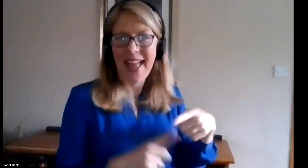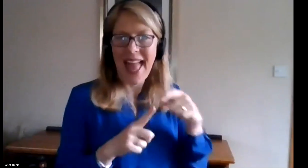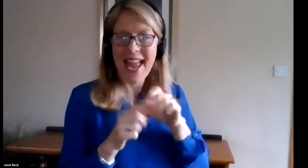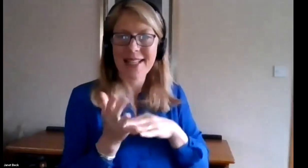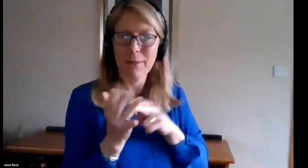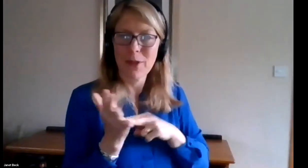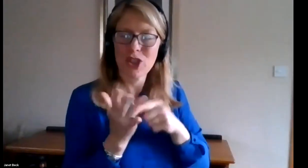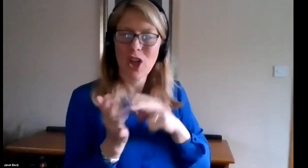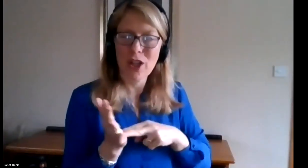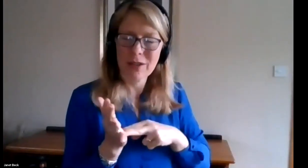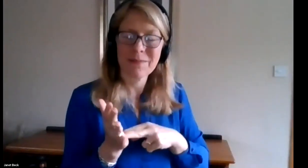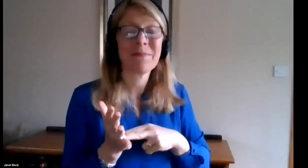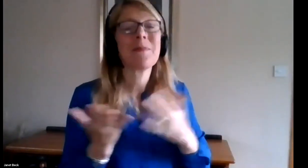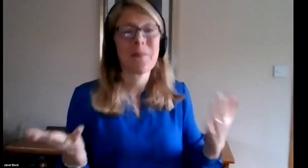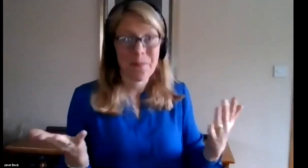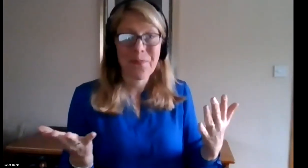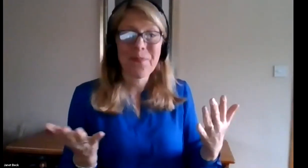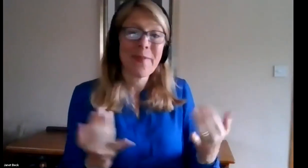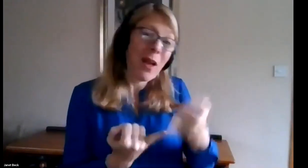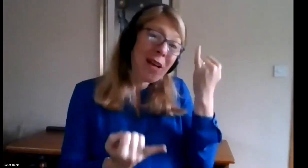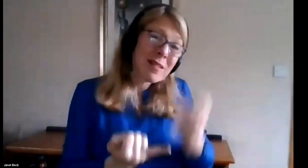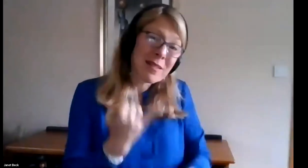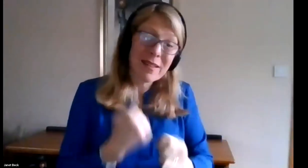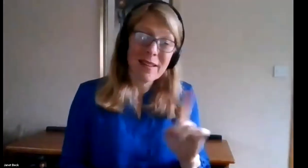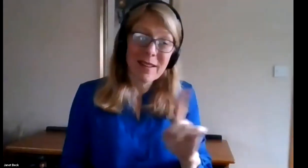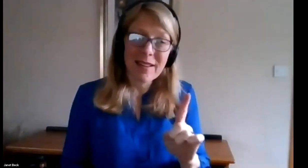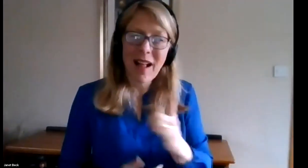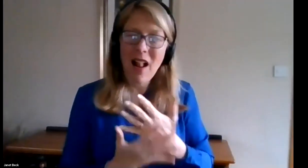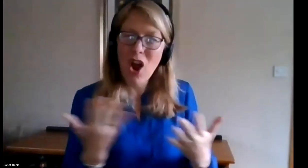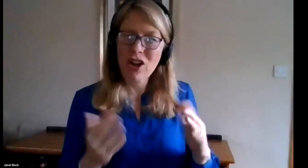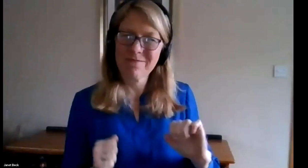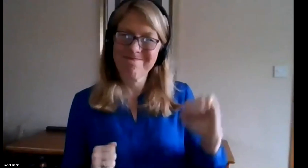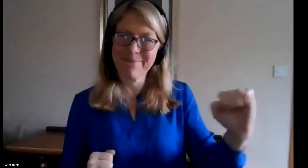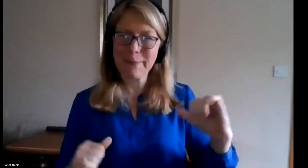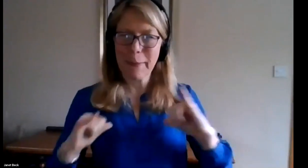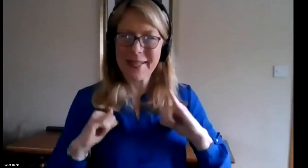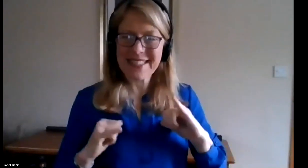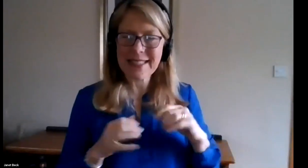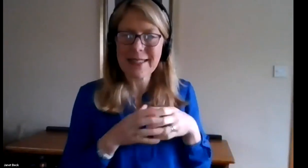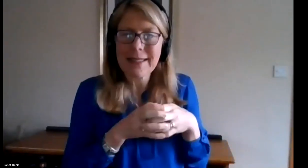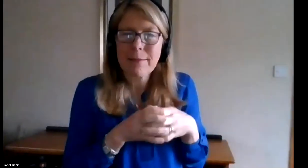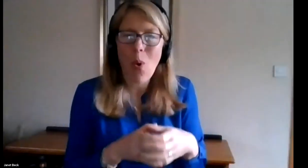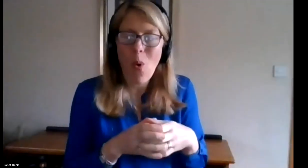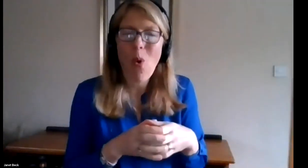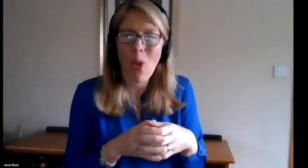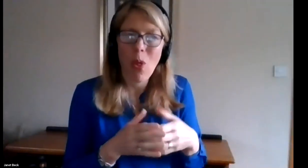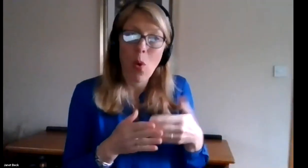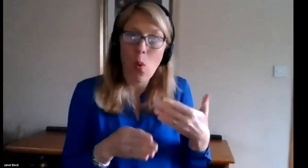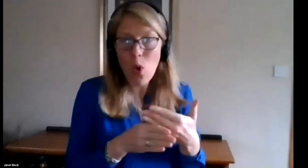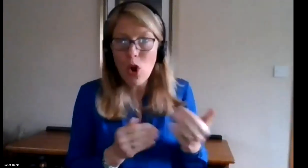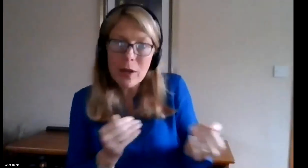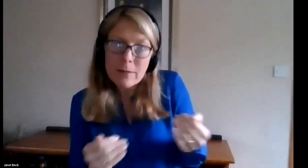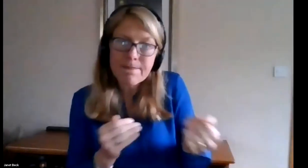a lot of these businesses, which are independent, smaller, for-profit ventures,